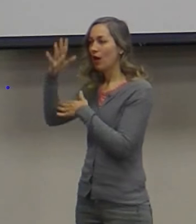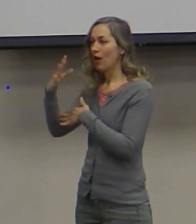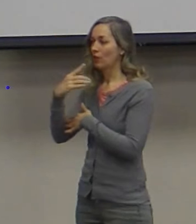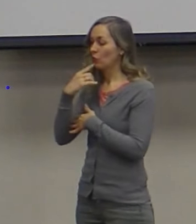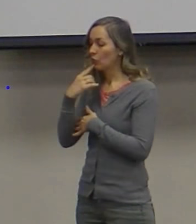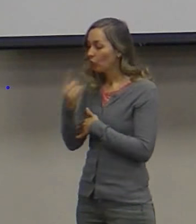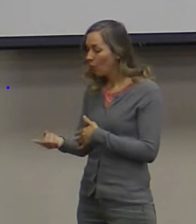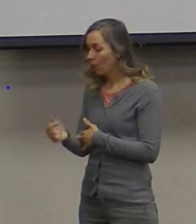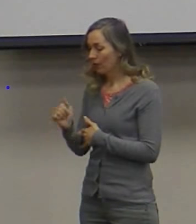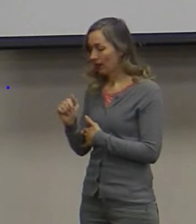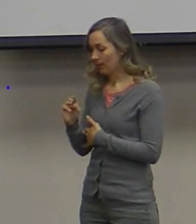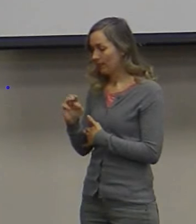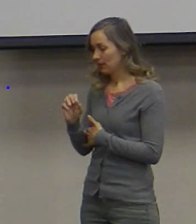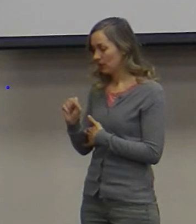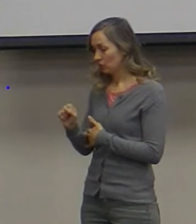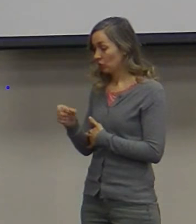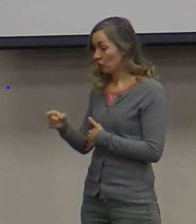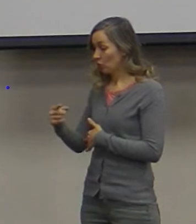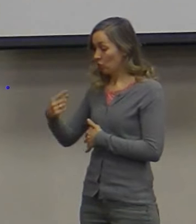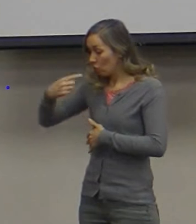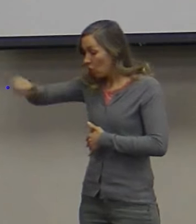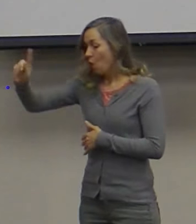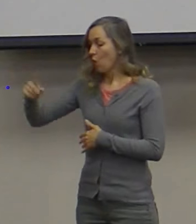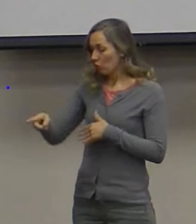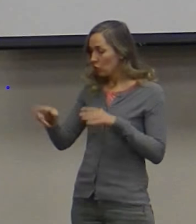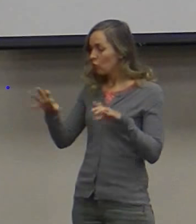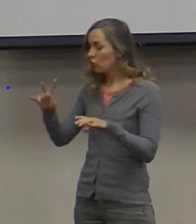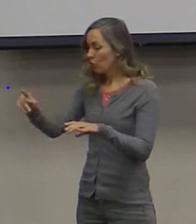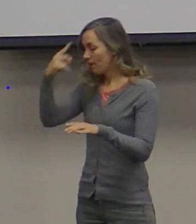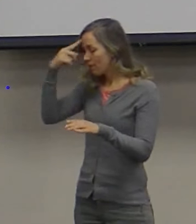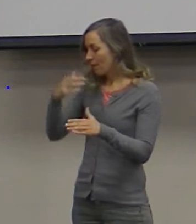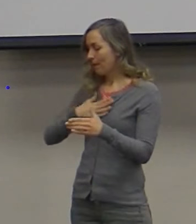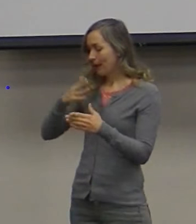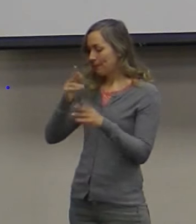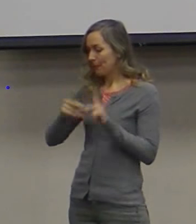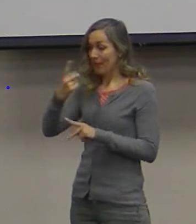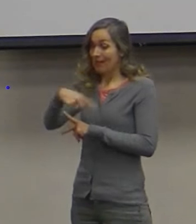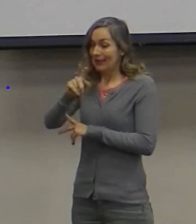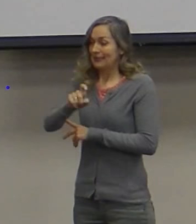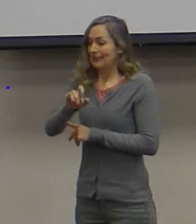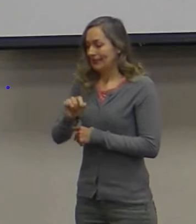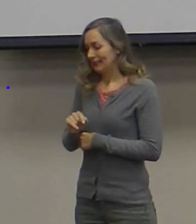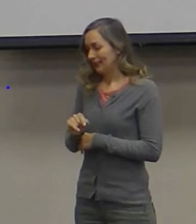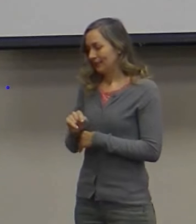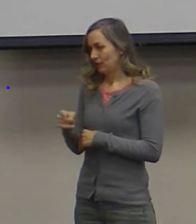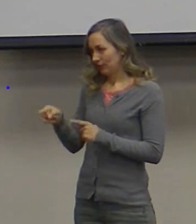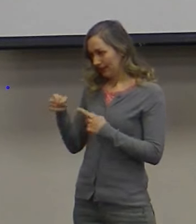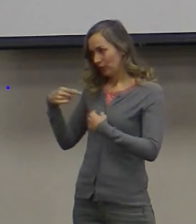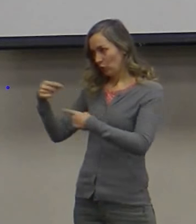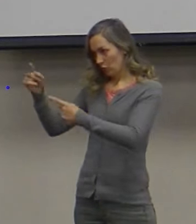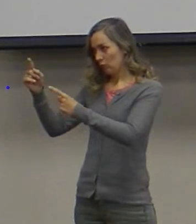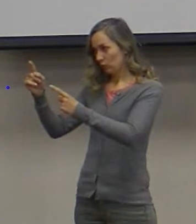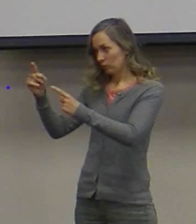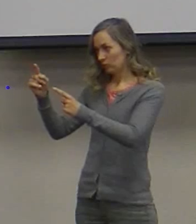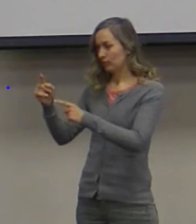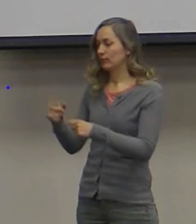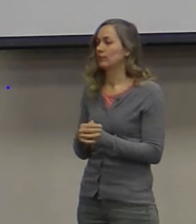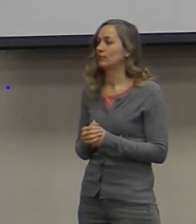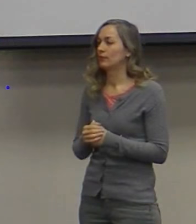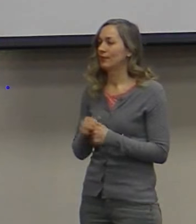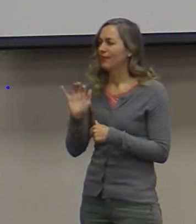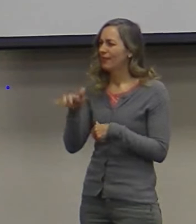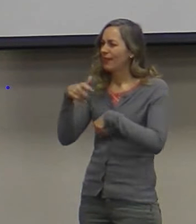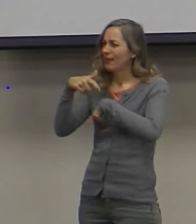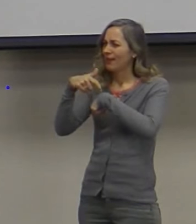They need this. You need to go do this for my people. So he does. A lot of what the Israelites are doing during this